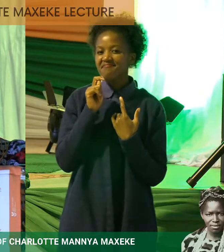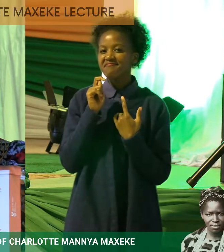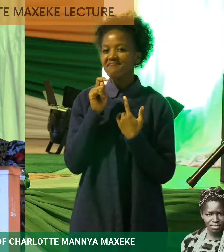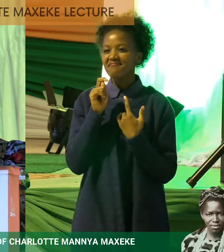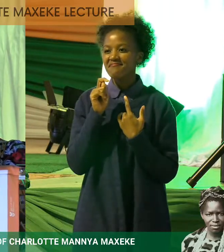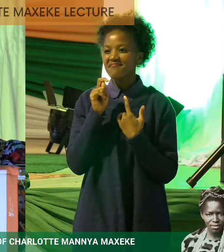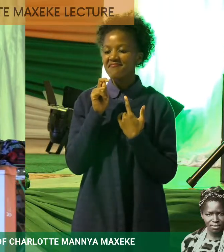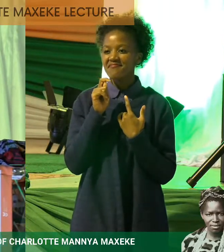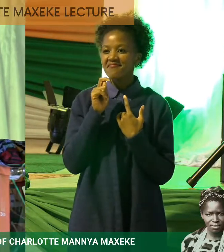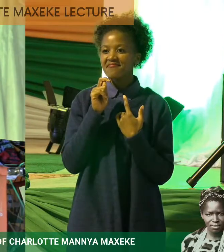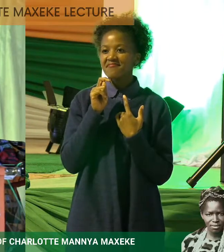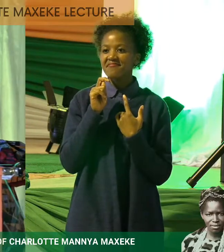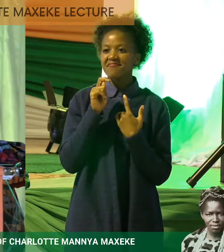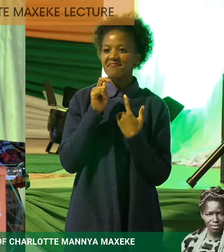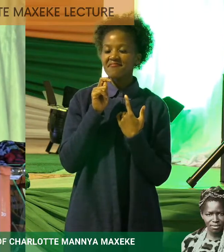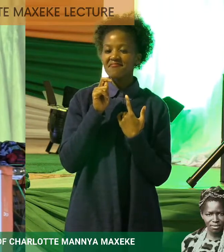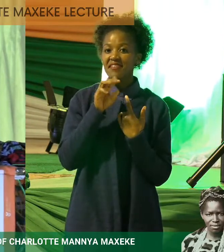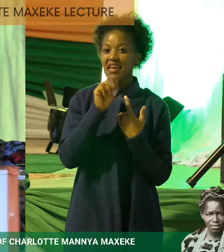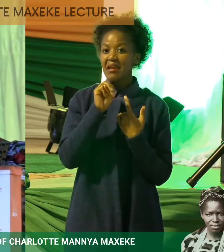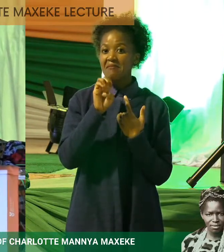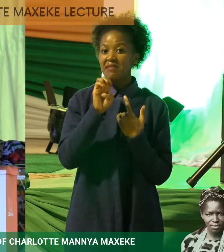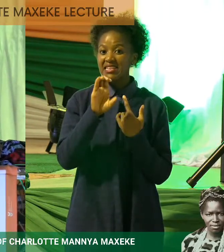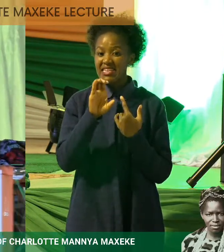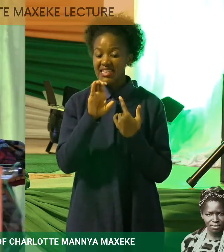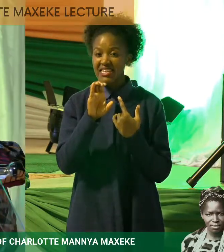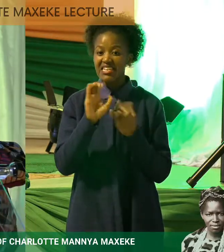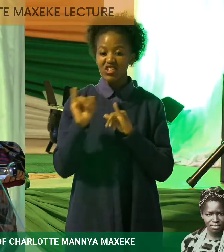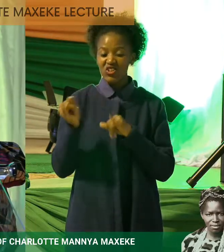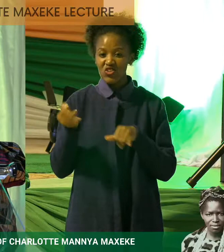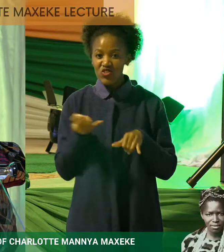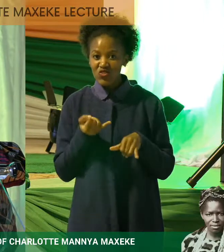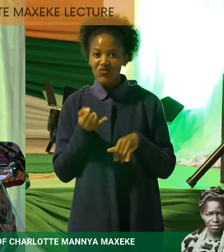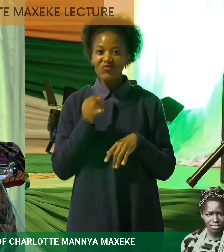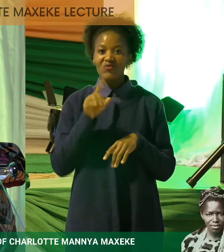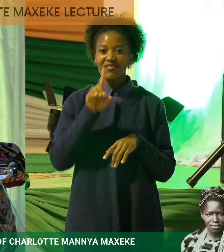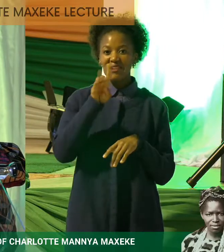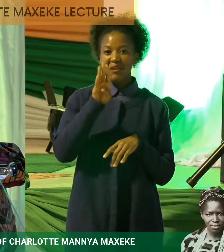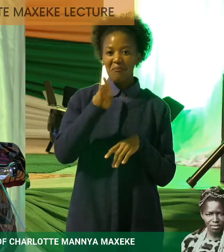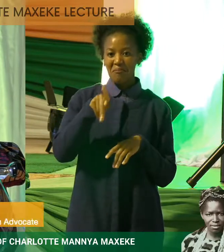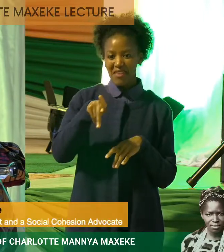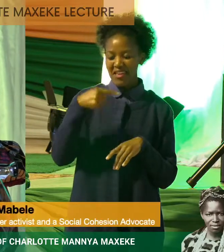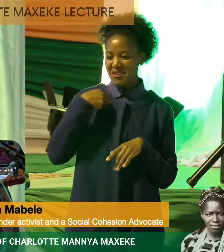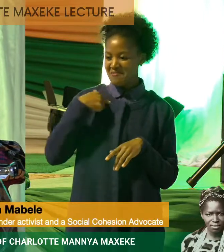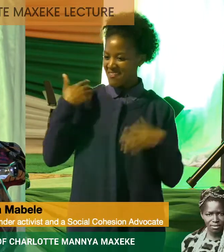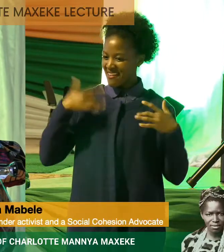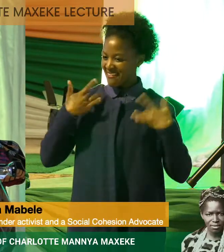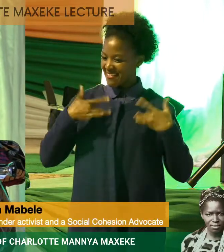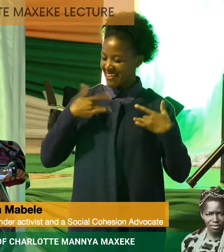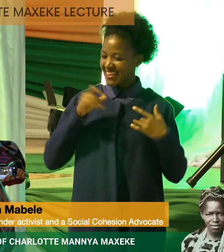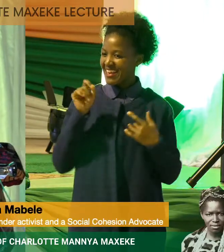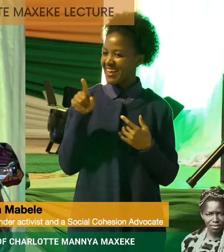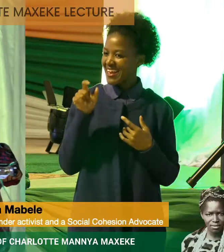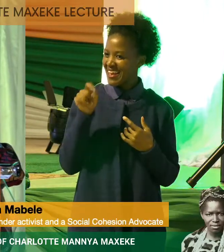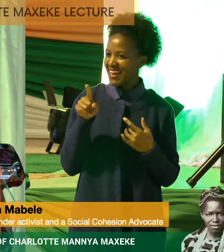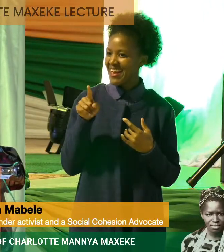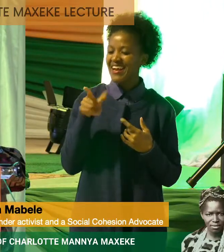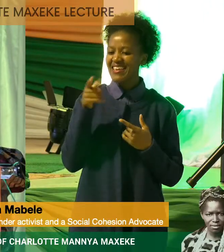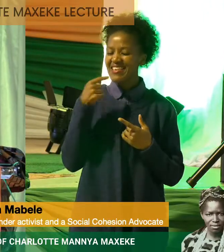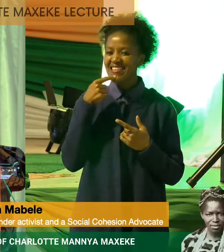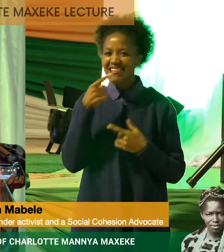I was very impressed with the way that the MEC introduced UDP, and I was thinking, you know what, this is a whole lecture on its